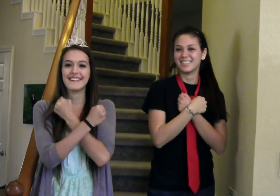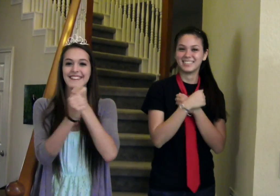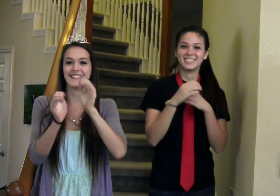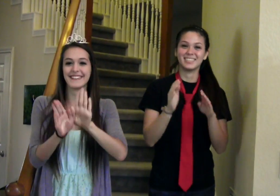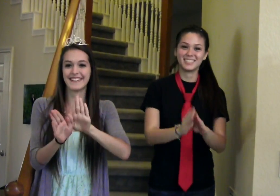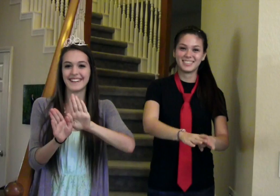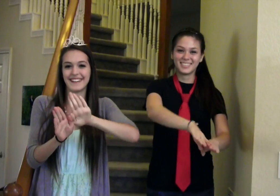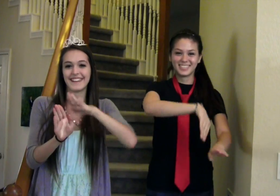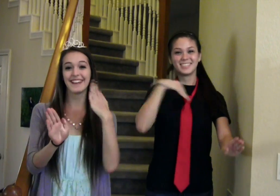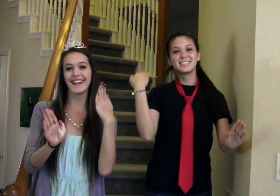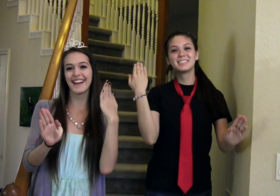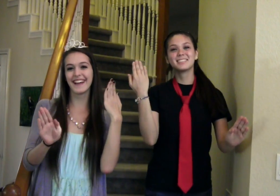an open